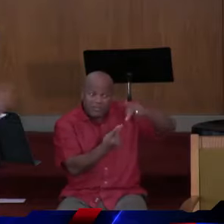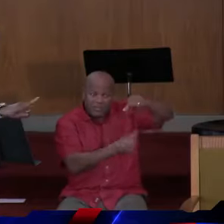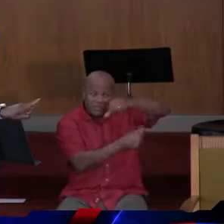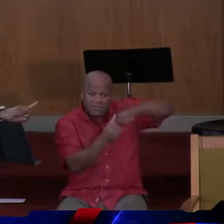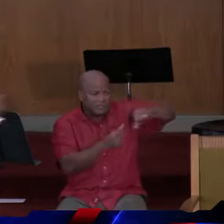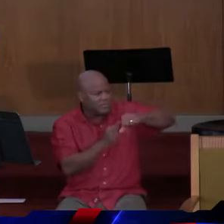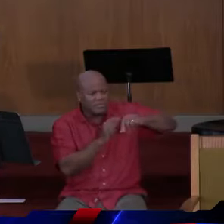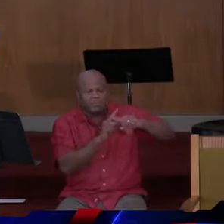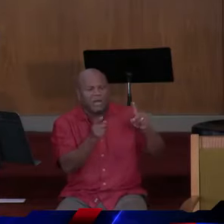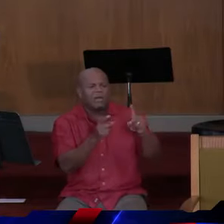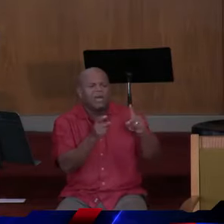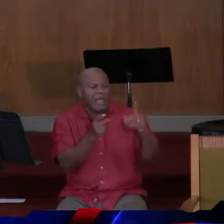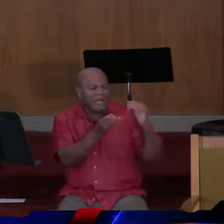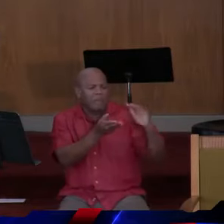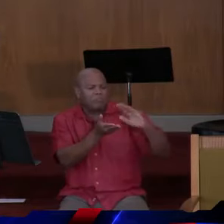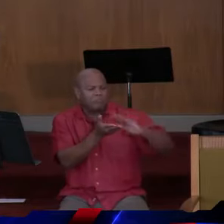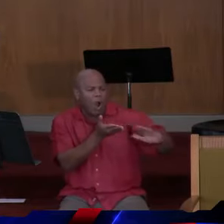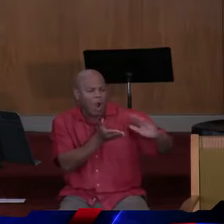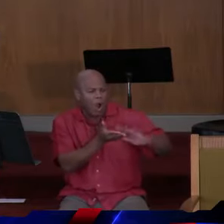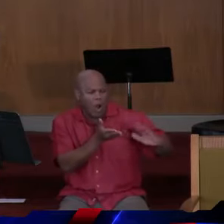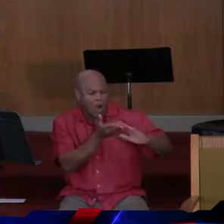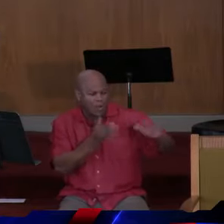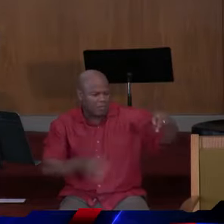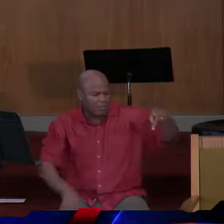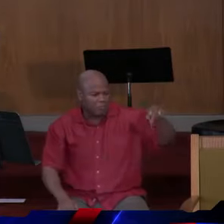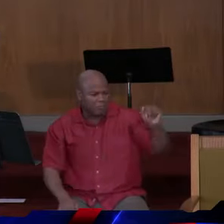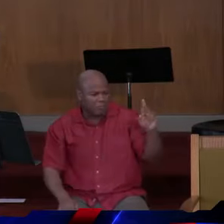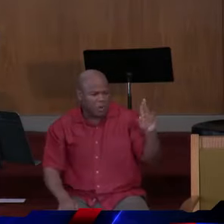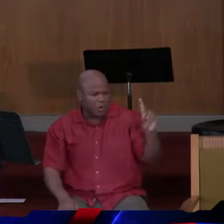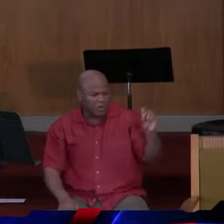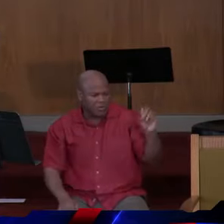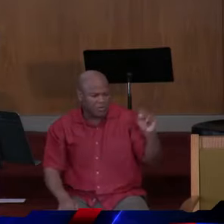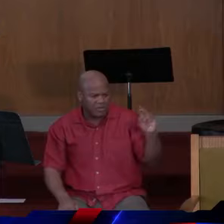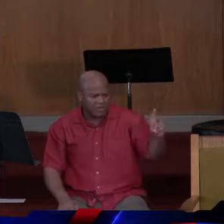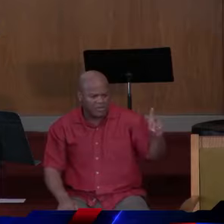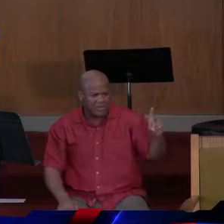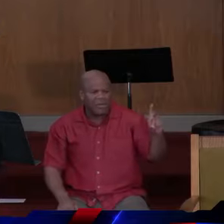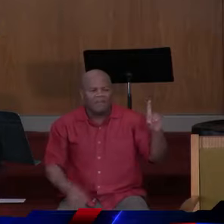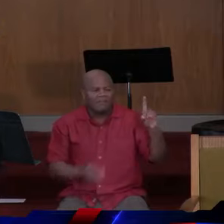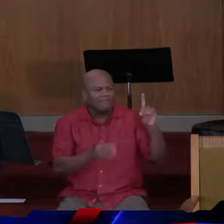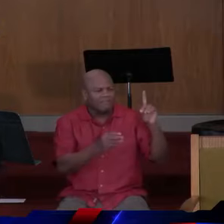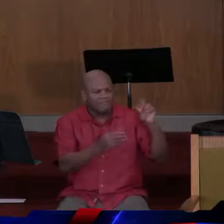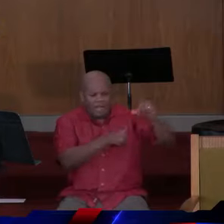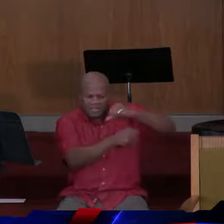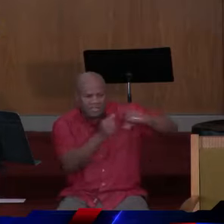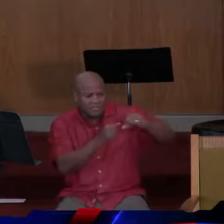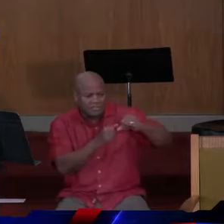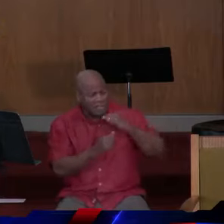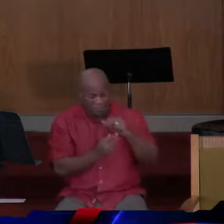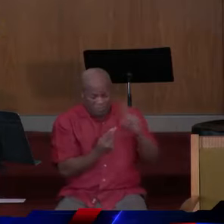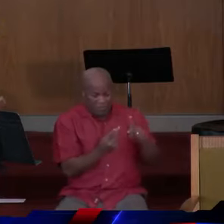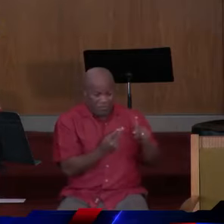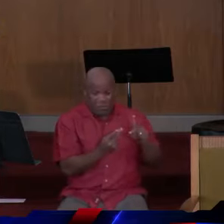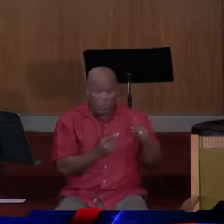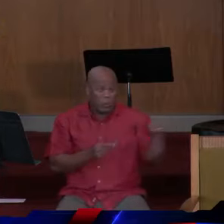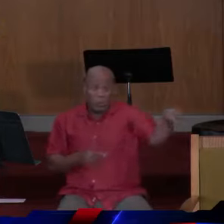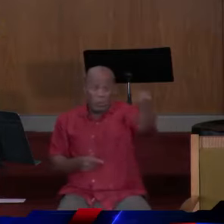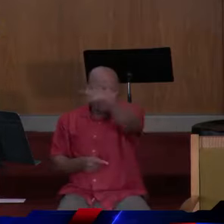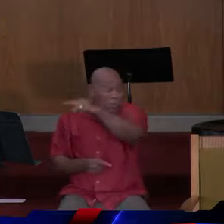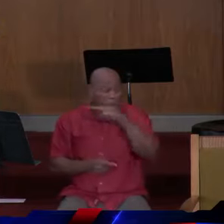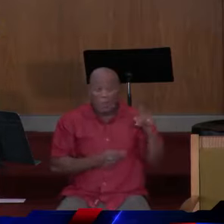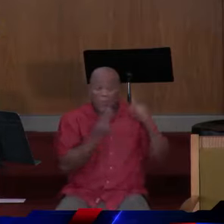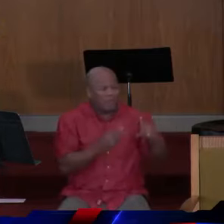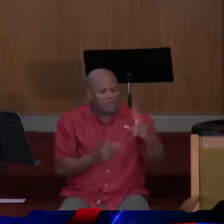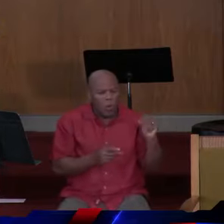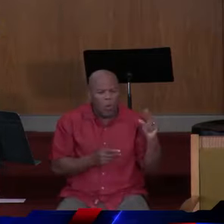a pardoned fellowship. You didn't hear me. It ain't perfect. We are not perfect. I'm just forgiven. We